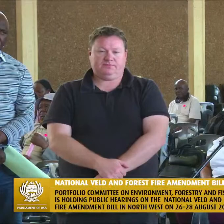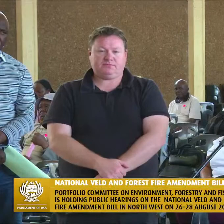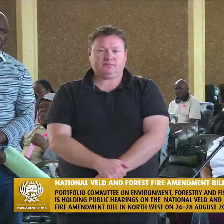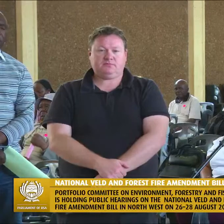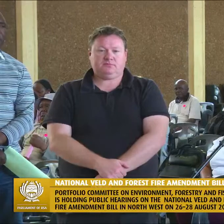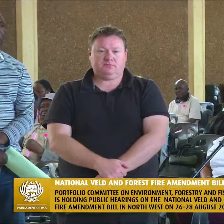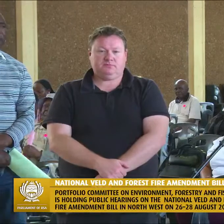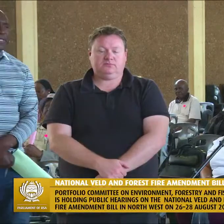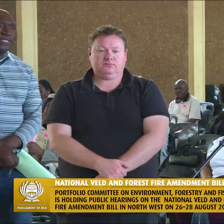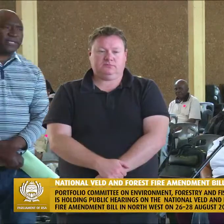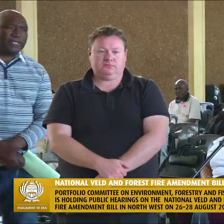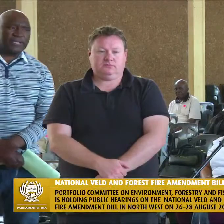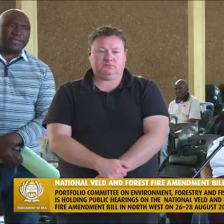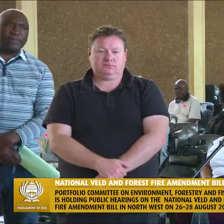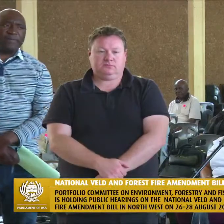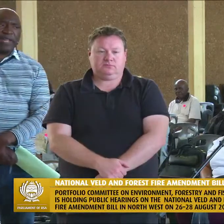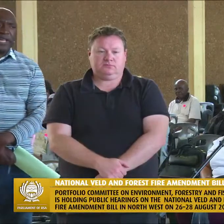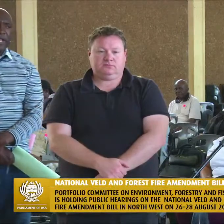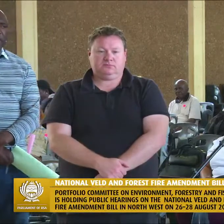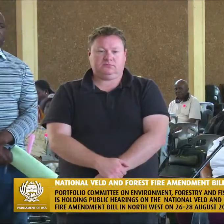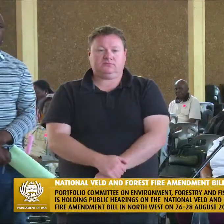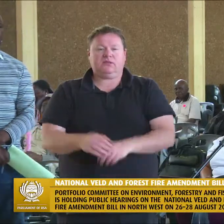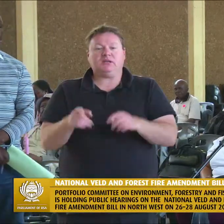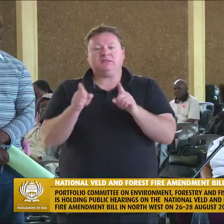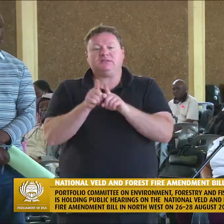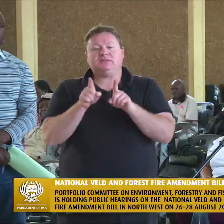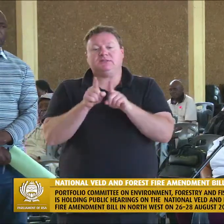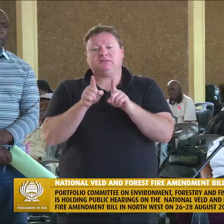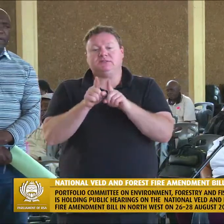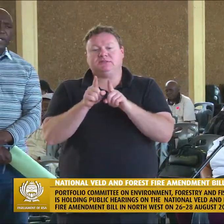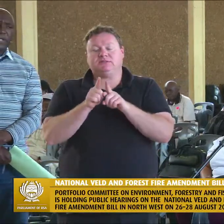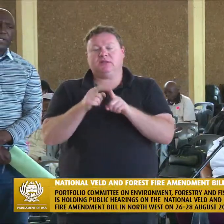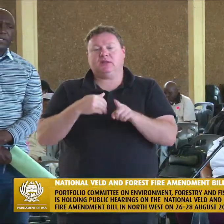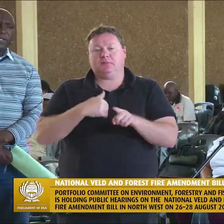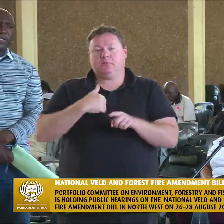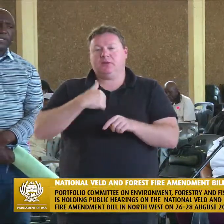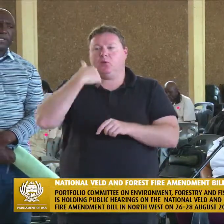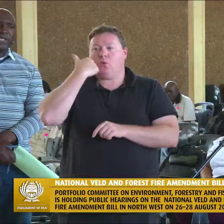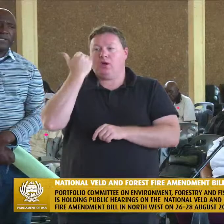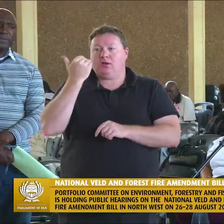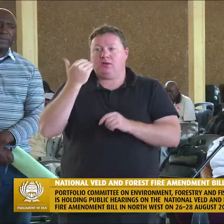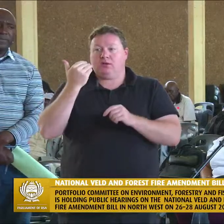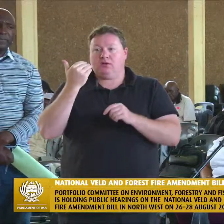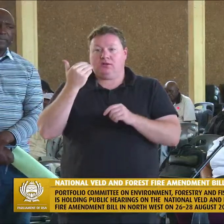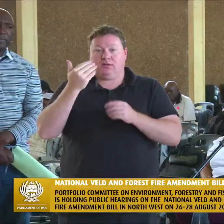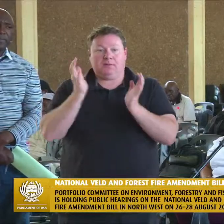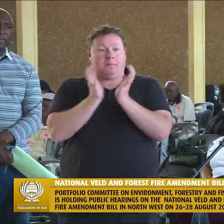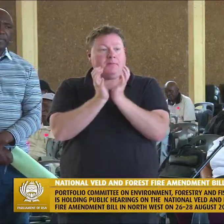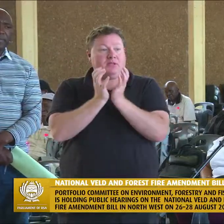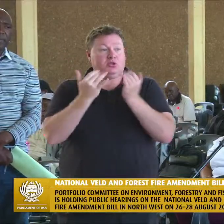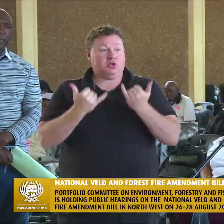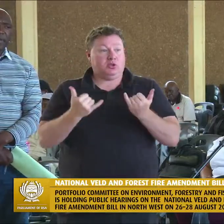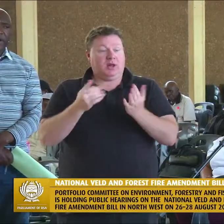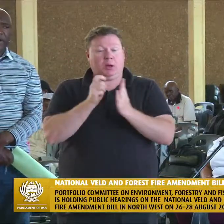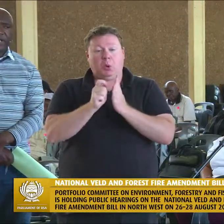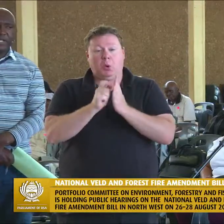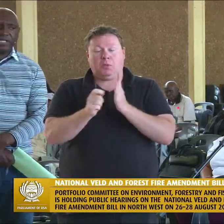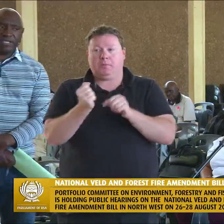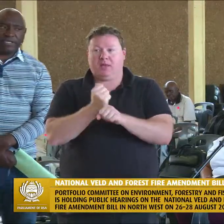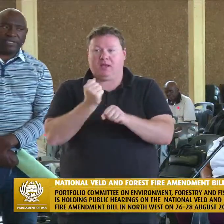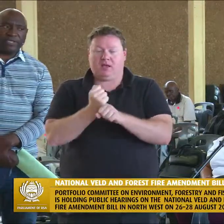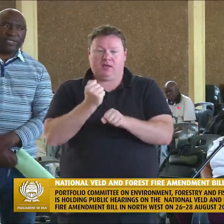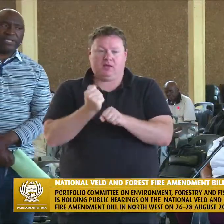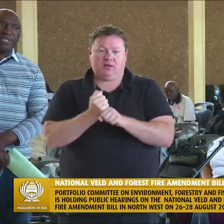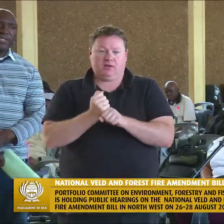prevention officer i also want the house to take note that there must be a